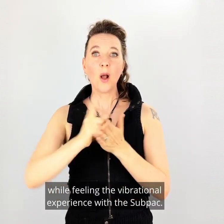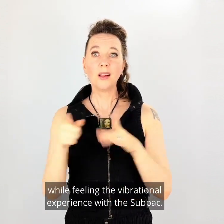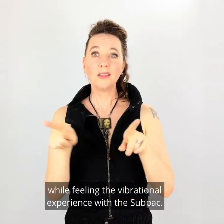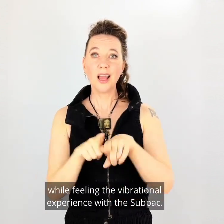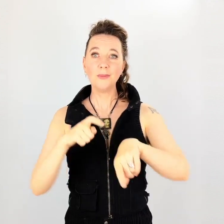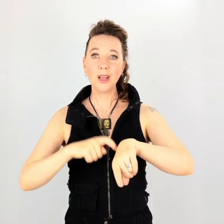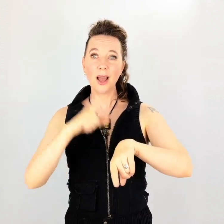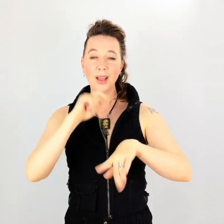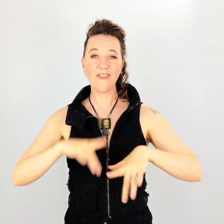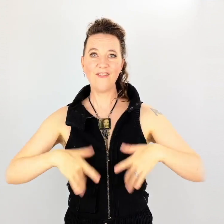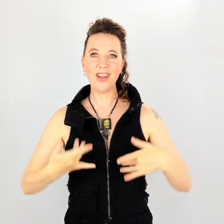subpack.